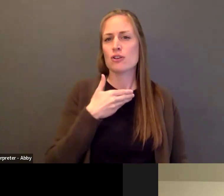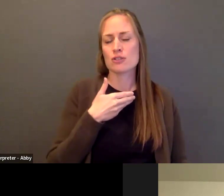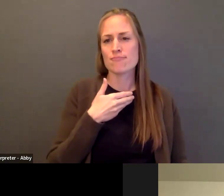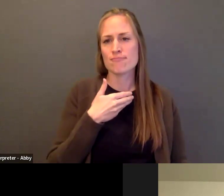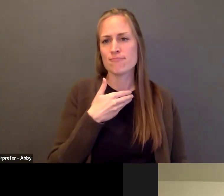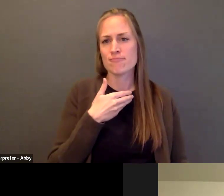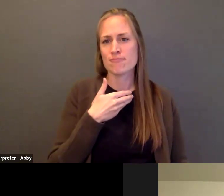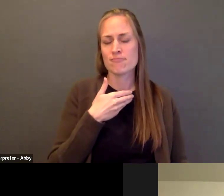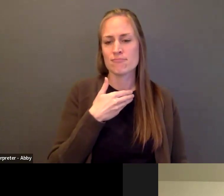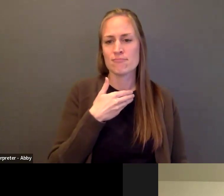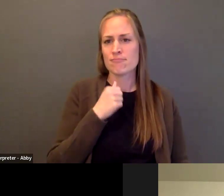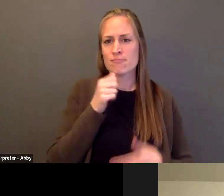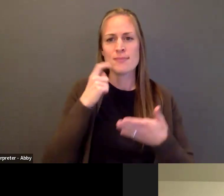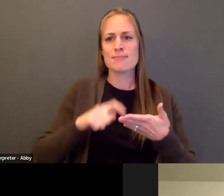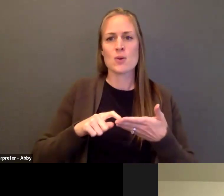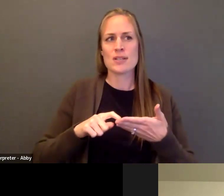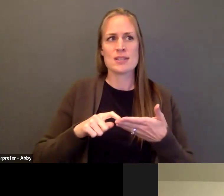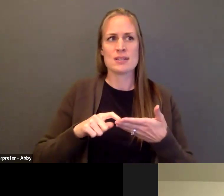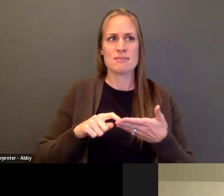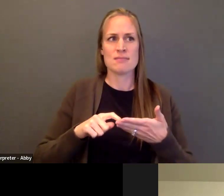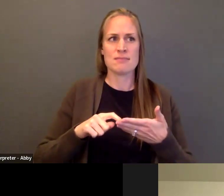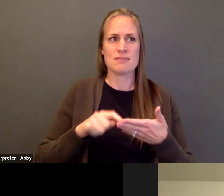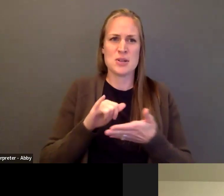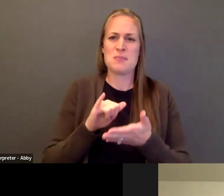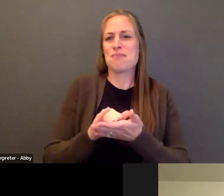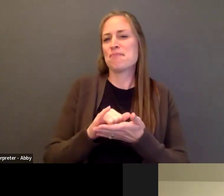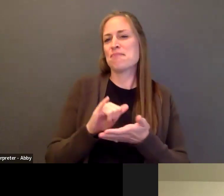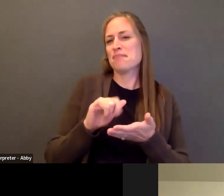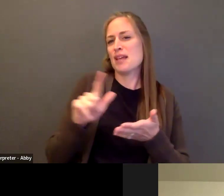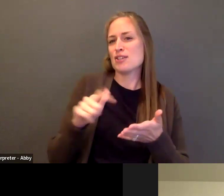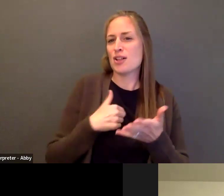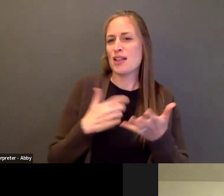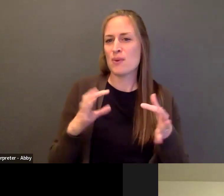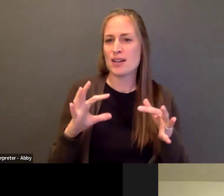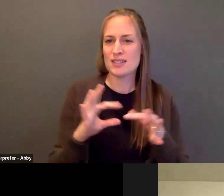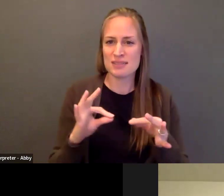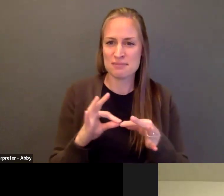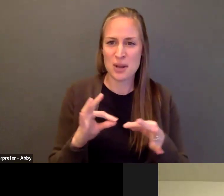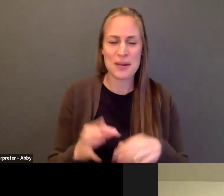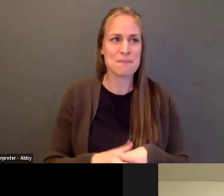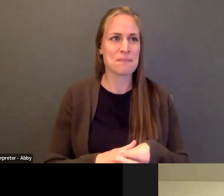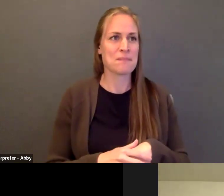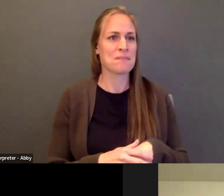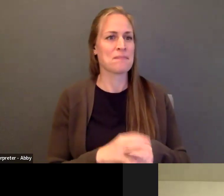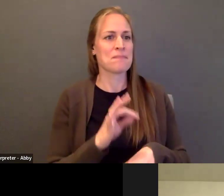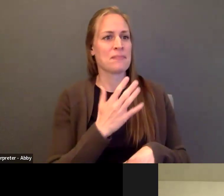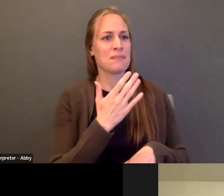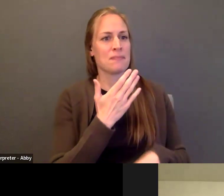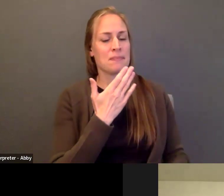that's about as far as I want to speak on that. No, thanks, Julie. Yeah, that's super articulate, I